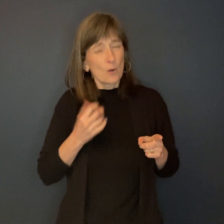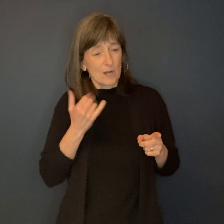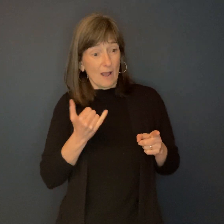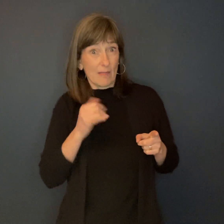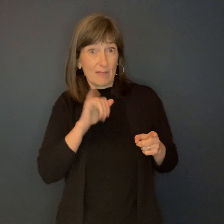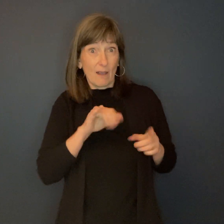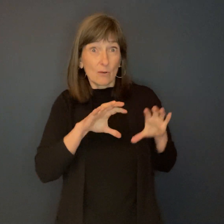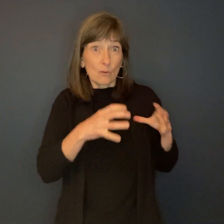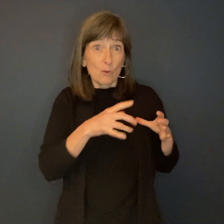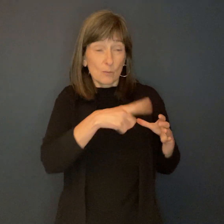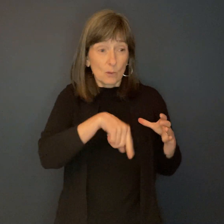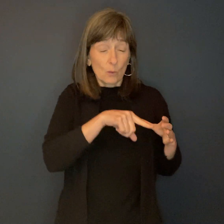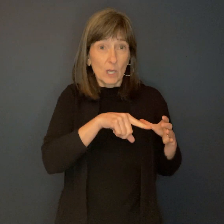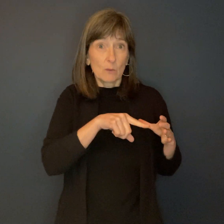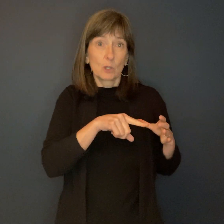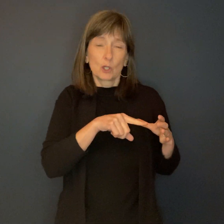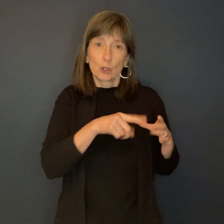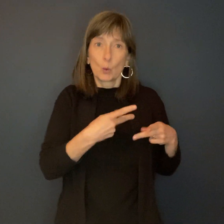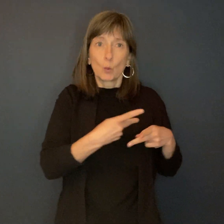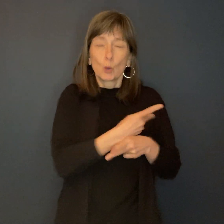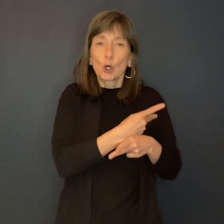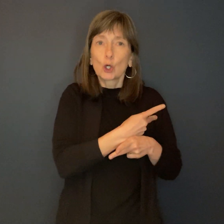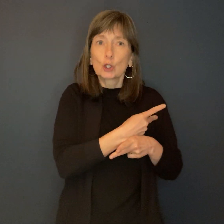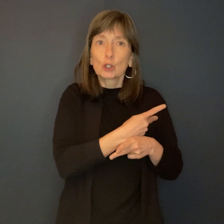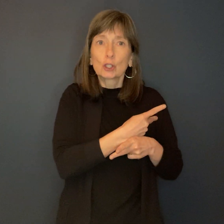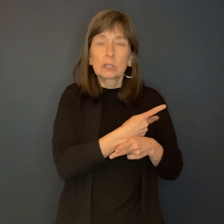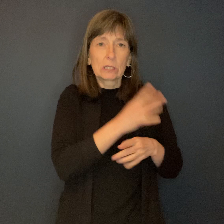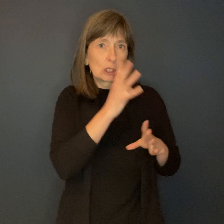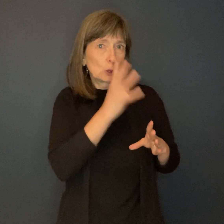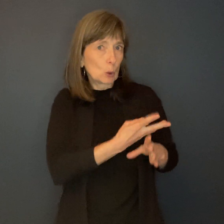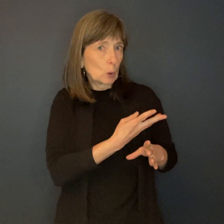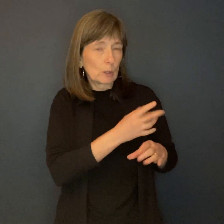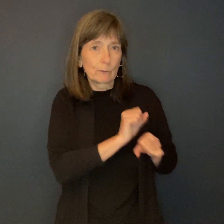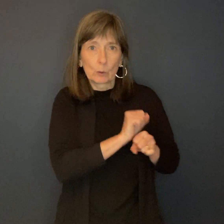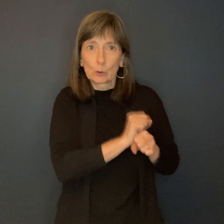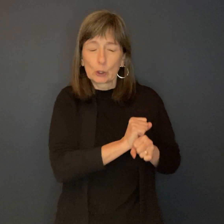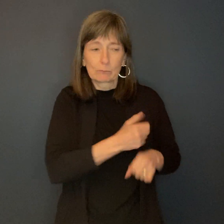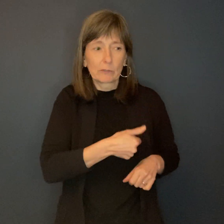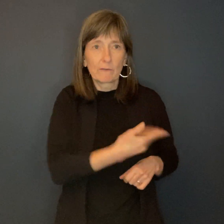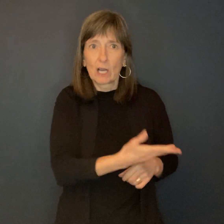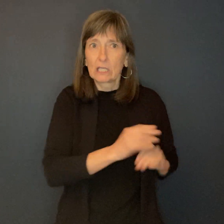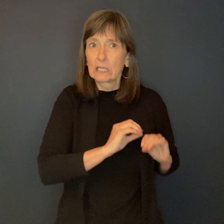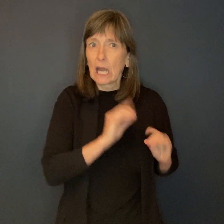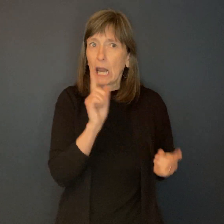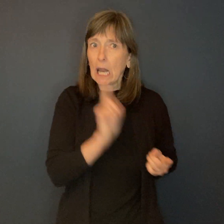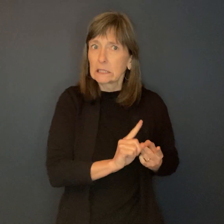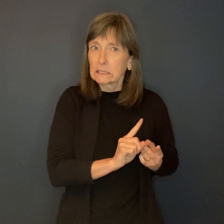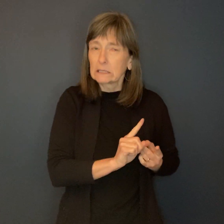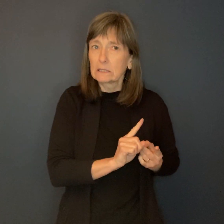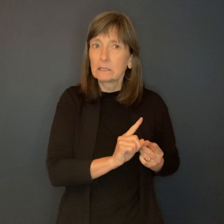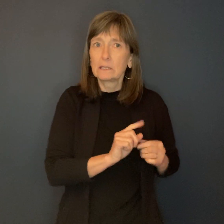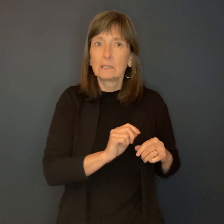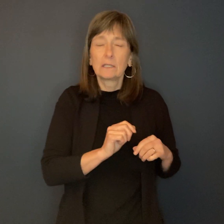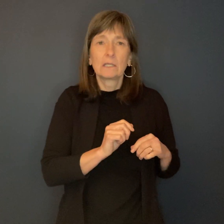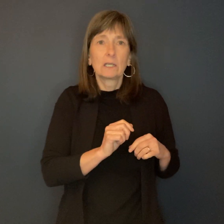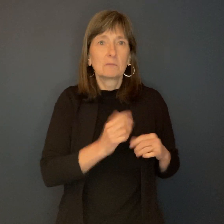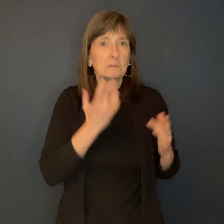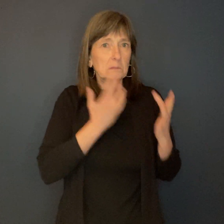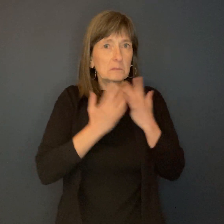constituency that were the most marginalized in the labor force in a region or set of communities that had